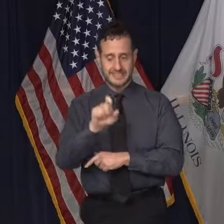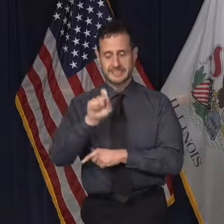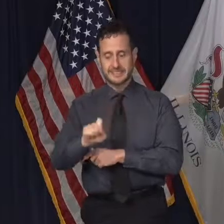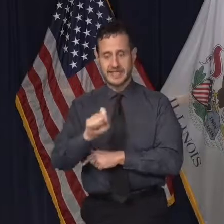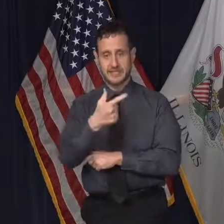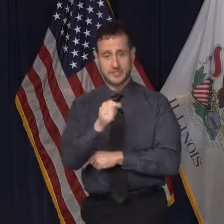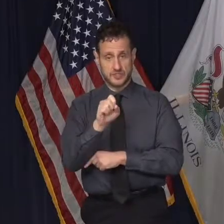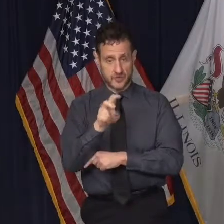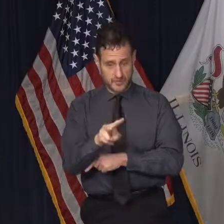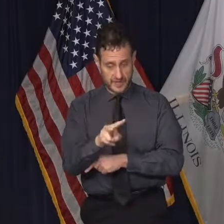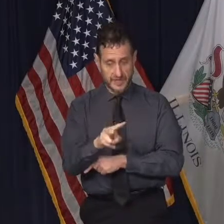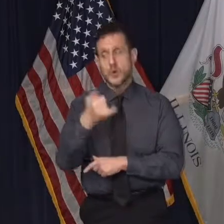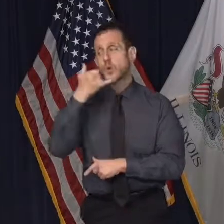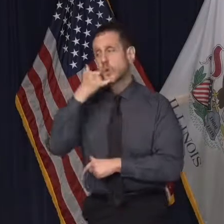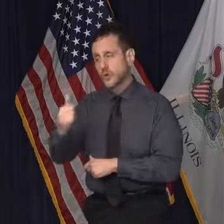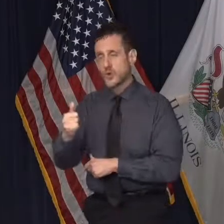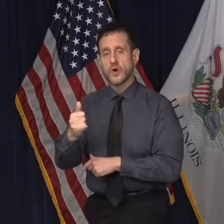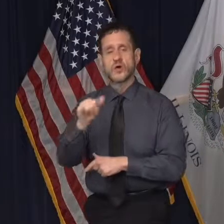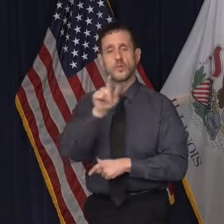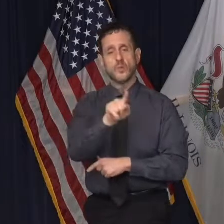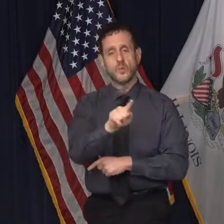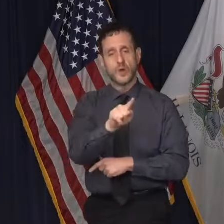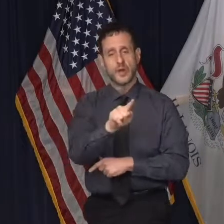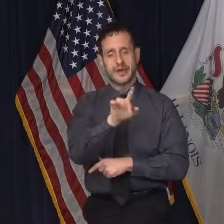my2020census.gov, or call